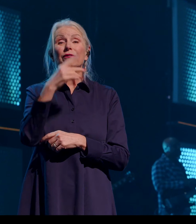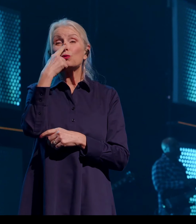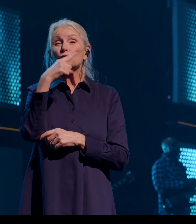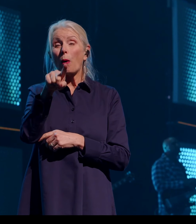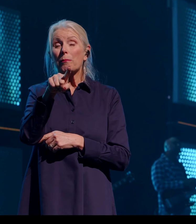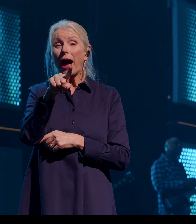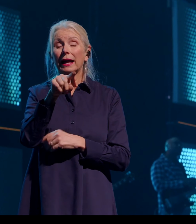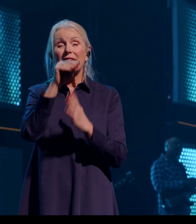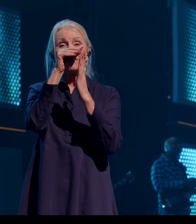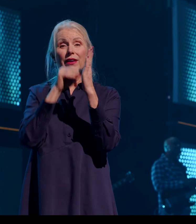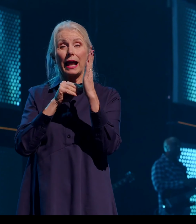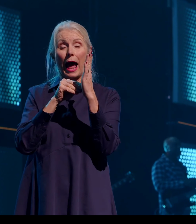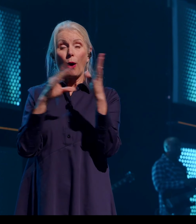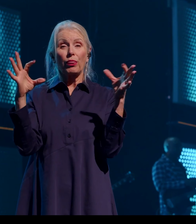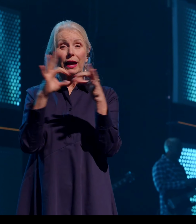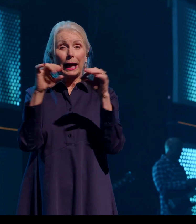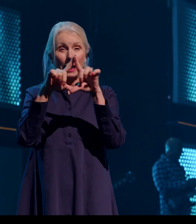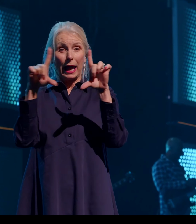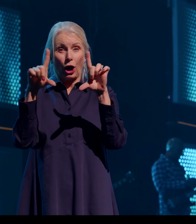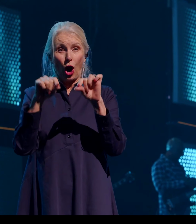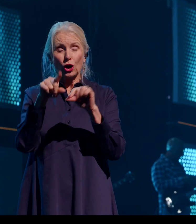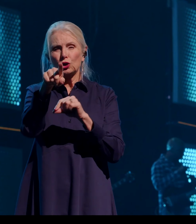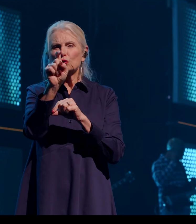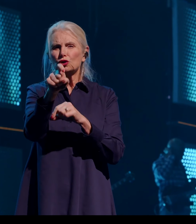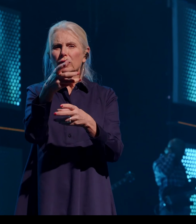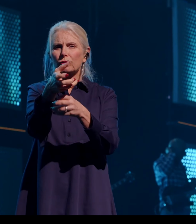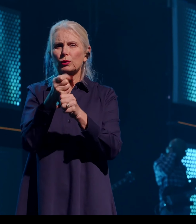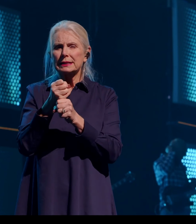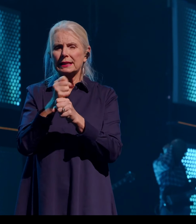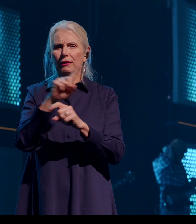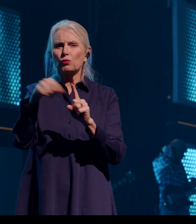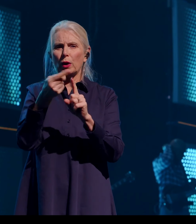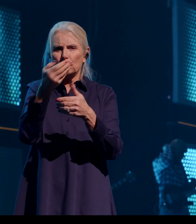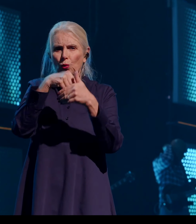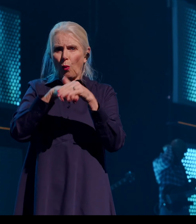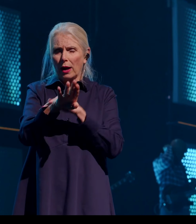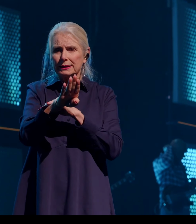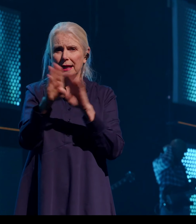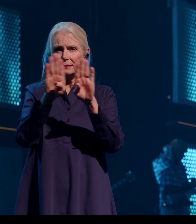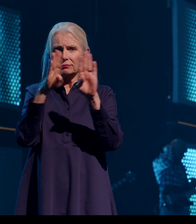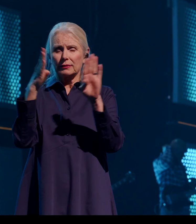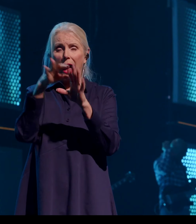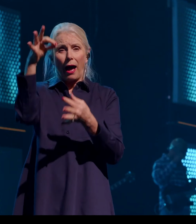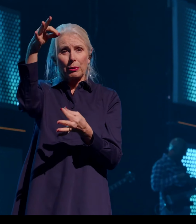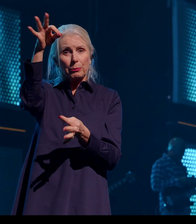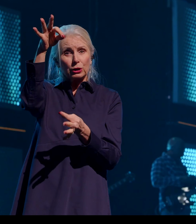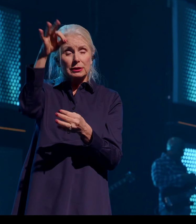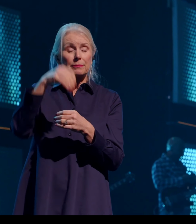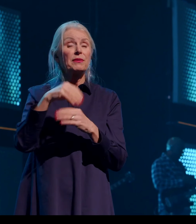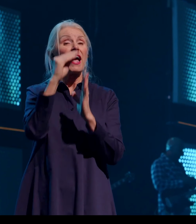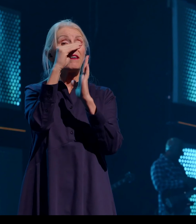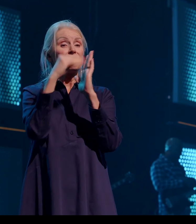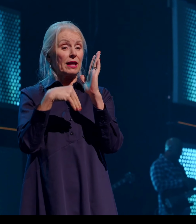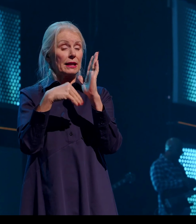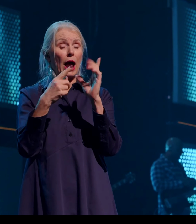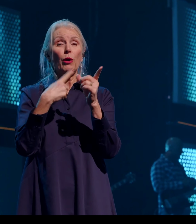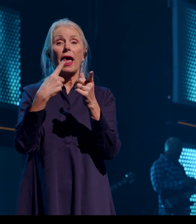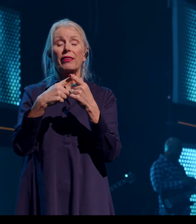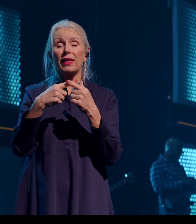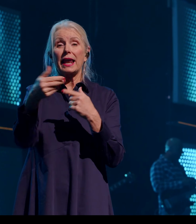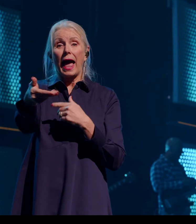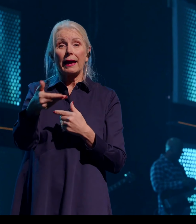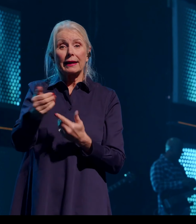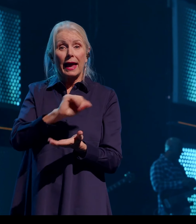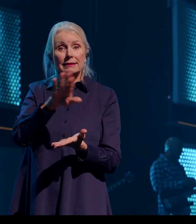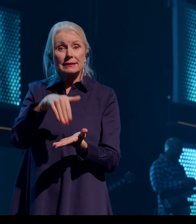filling out the Connect card that you should have received in the bulletin that you received when you walked in, fill that out, drop it off at Guest Central or in